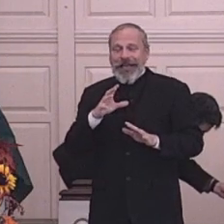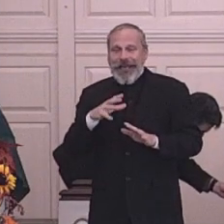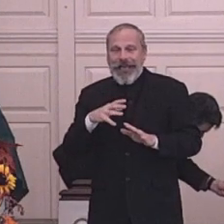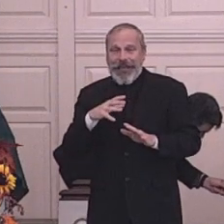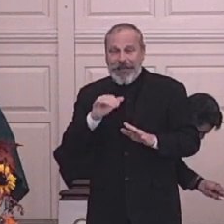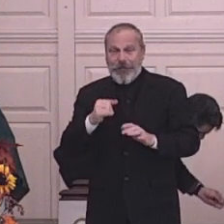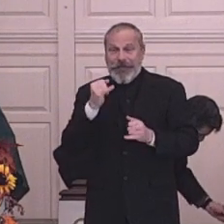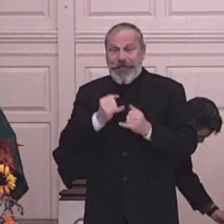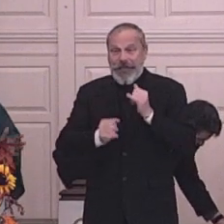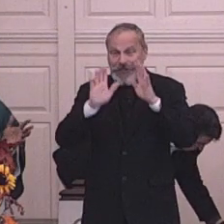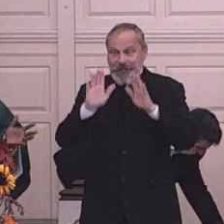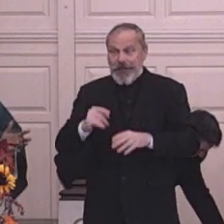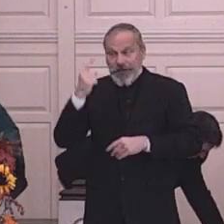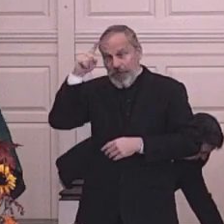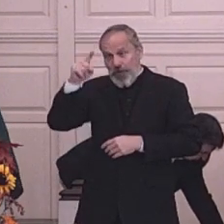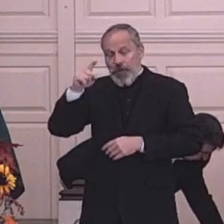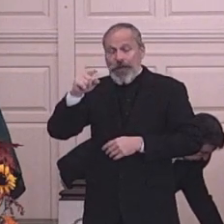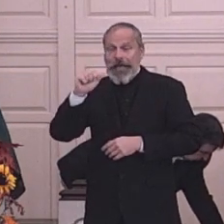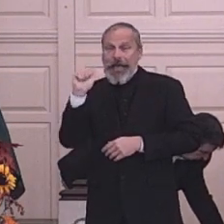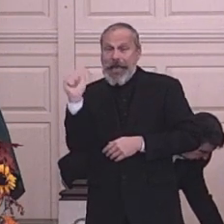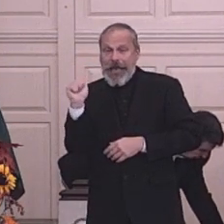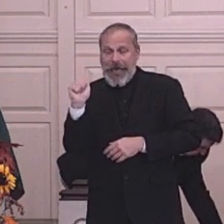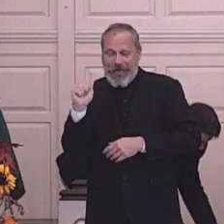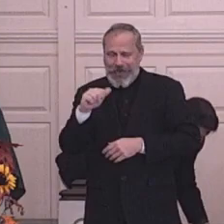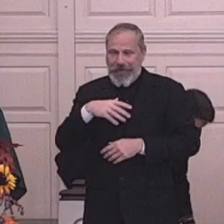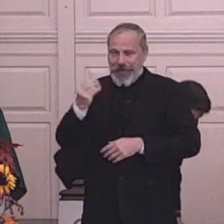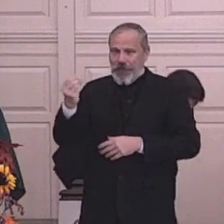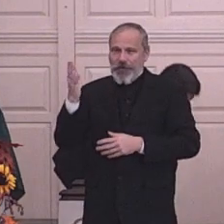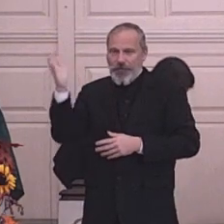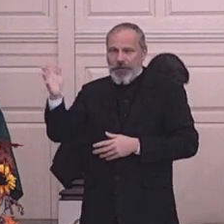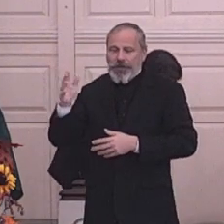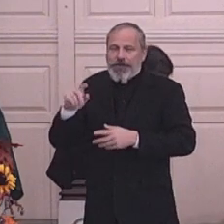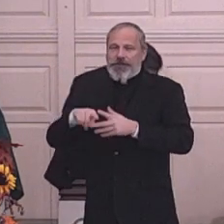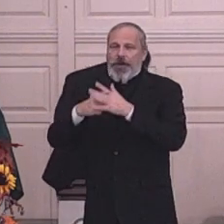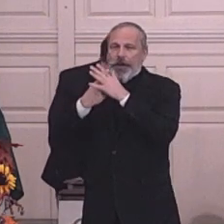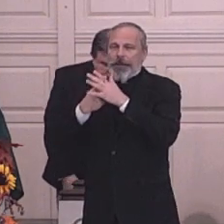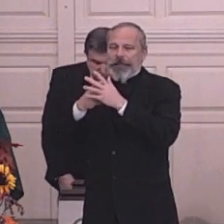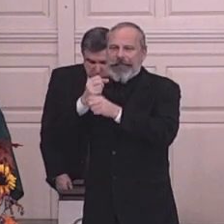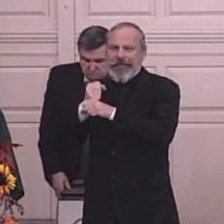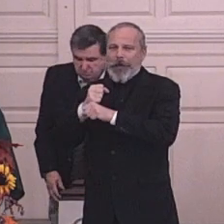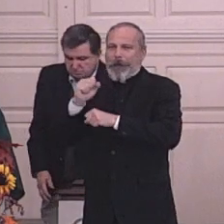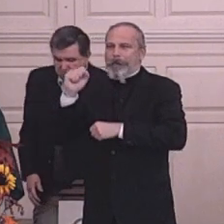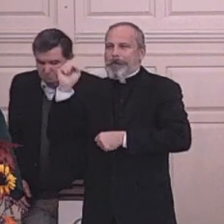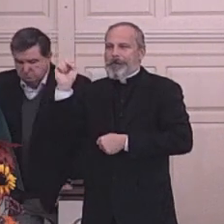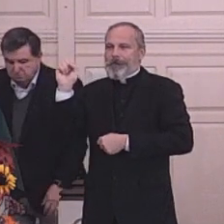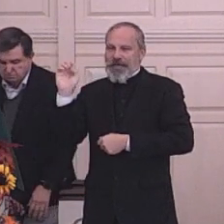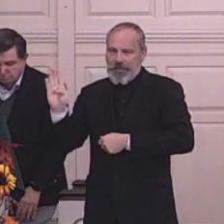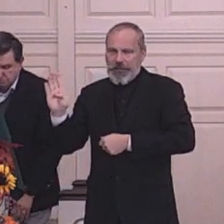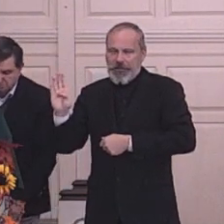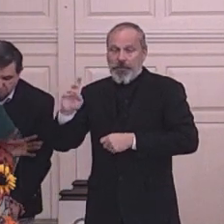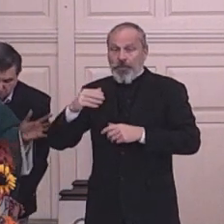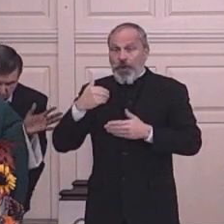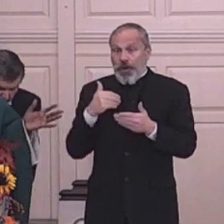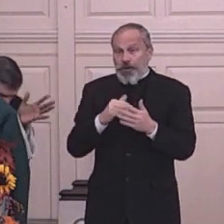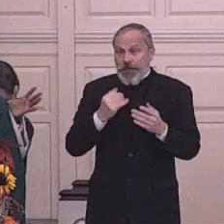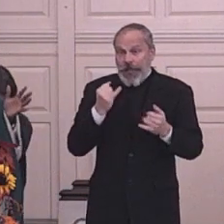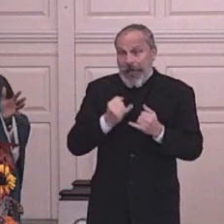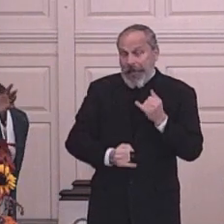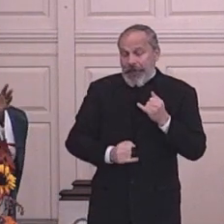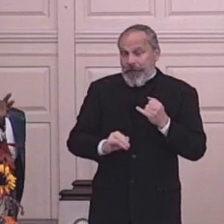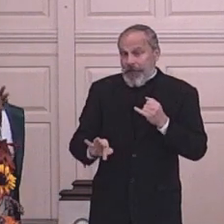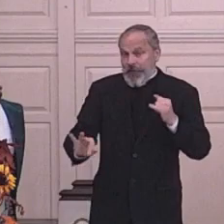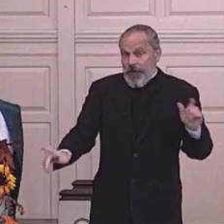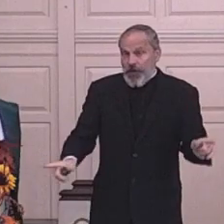B. And so we are grateful to God that we are close to the end of the liturgical year. And so we can take